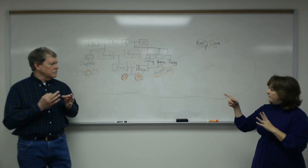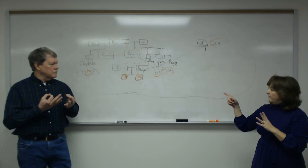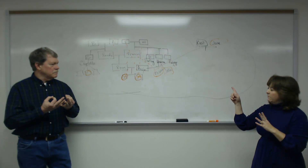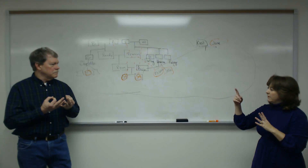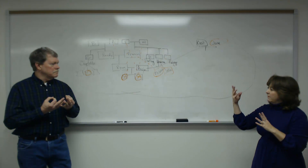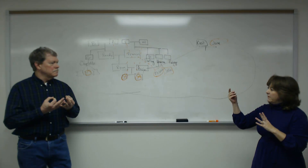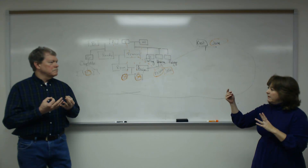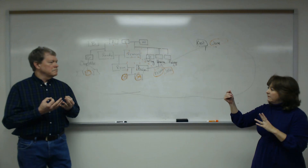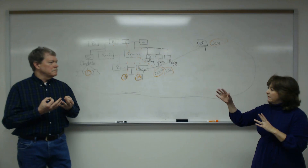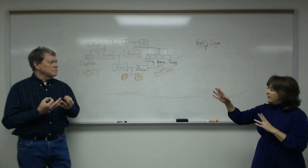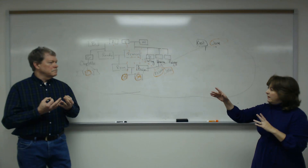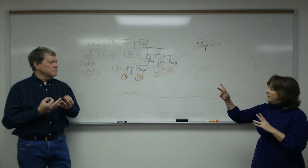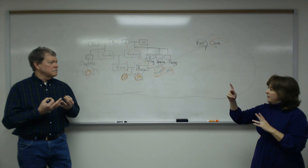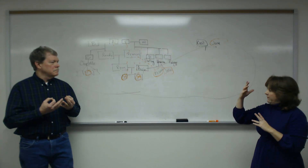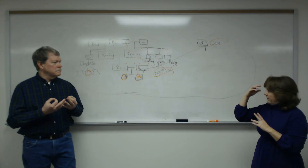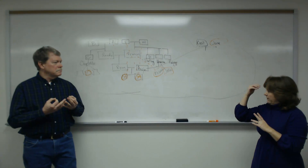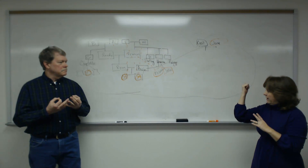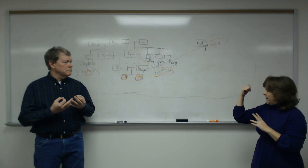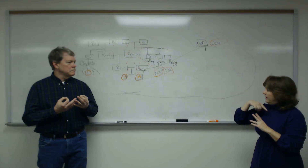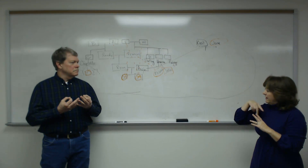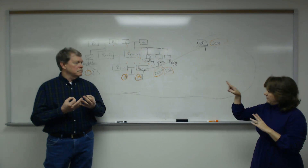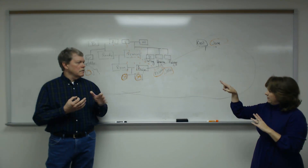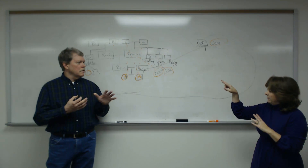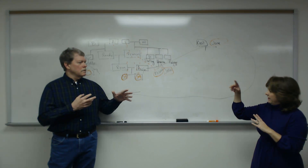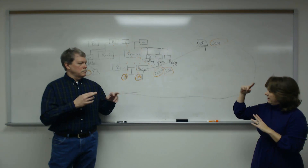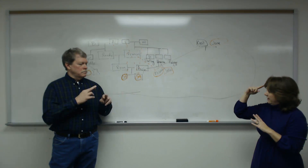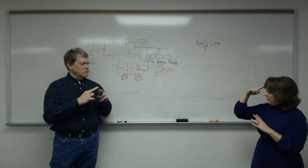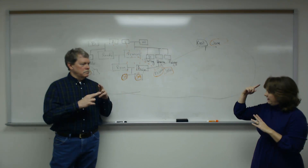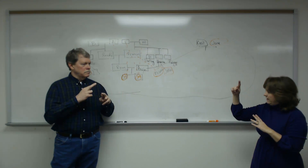There was something else that we forgot, and I was looking at that thinking,